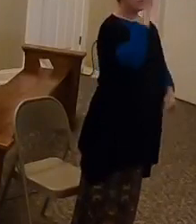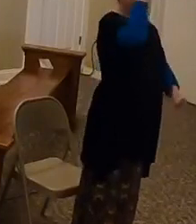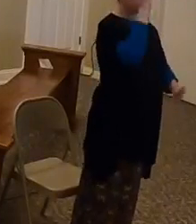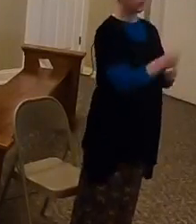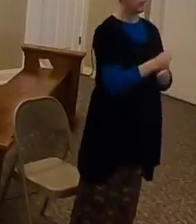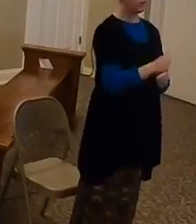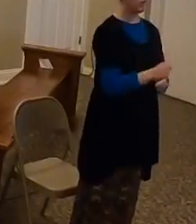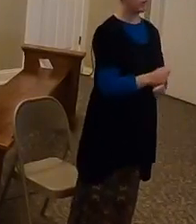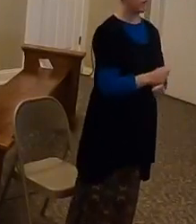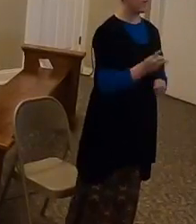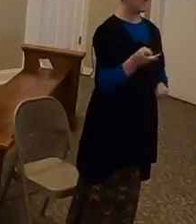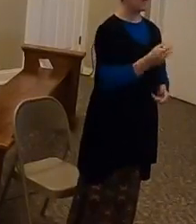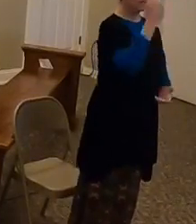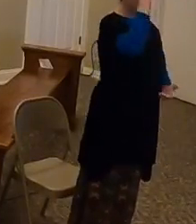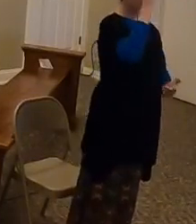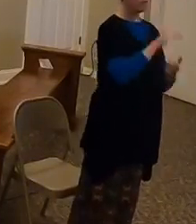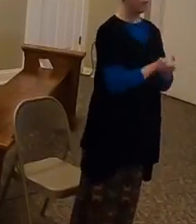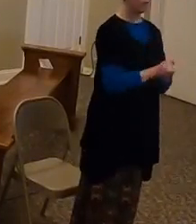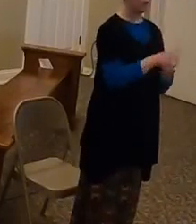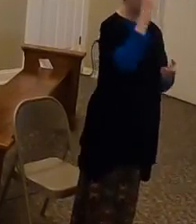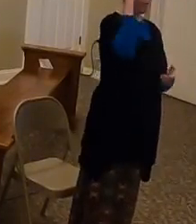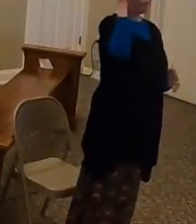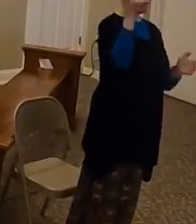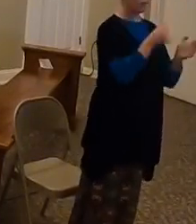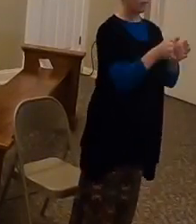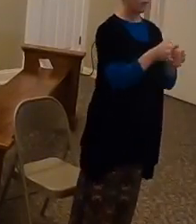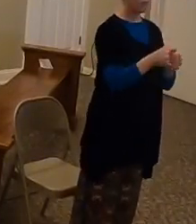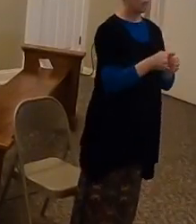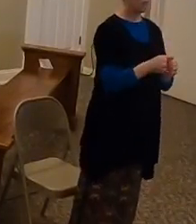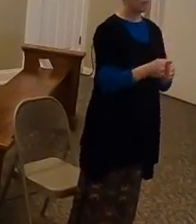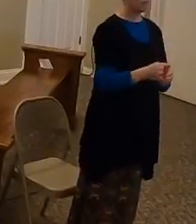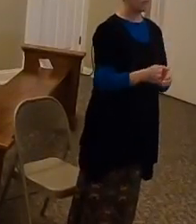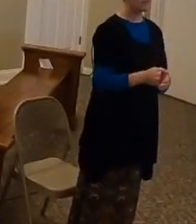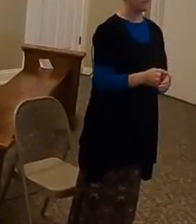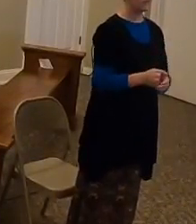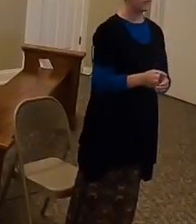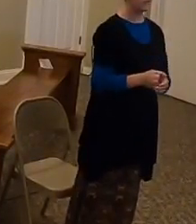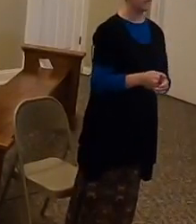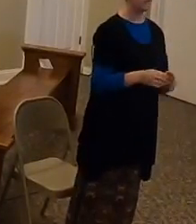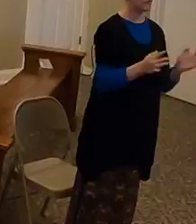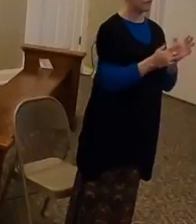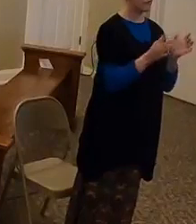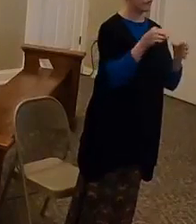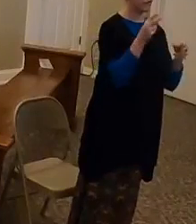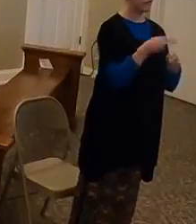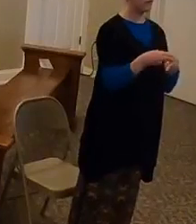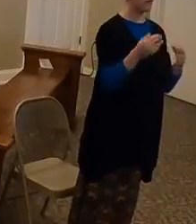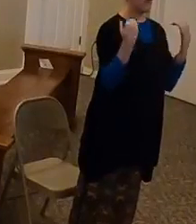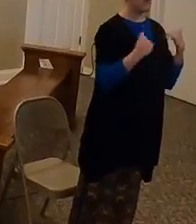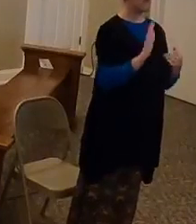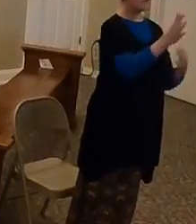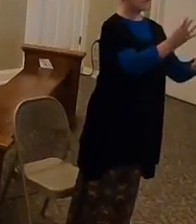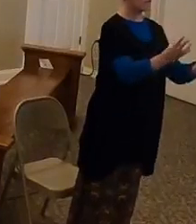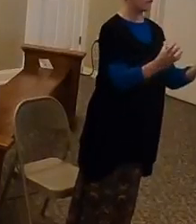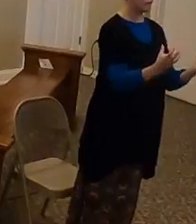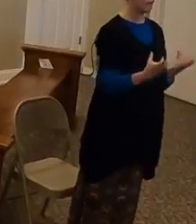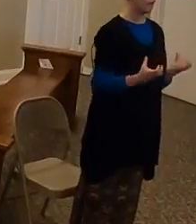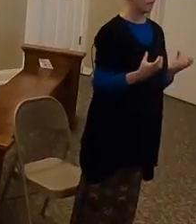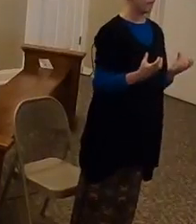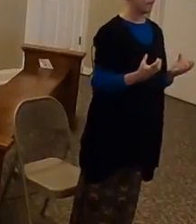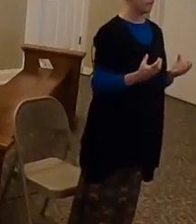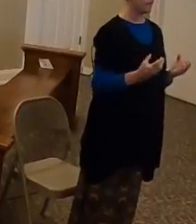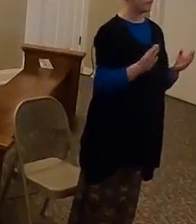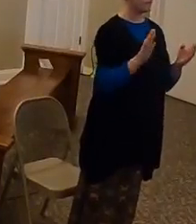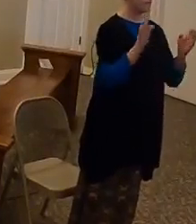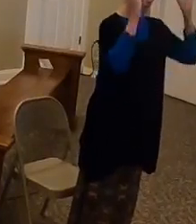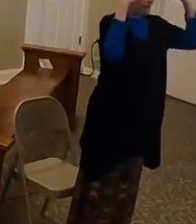trusting you. God, we're believing you for it, Lord, for meeting the needs. In Jesus' name, God, we want you to have your way tonight. Your